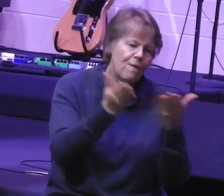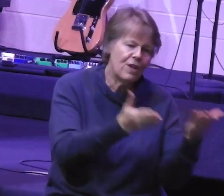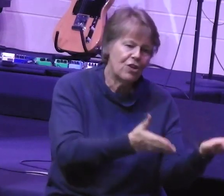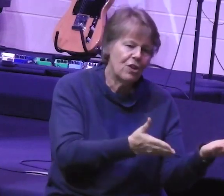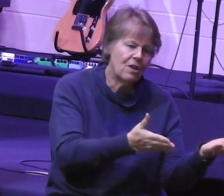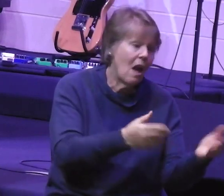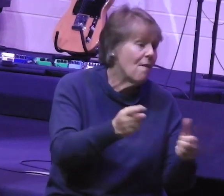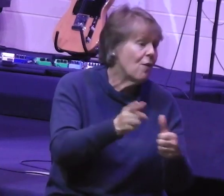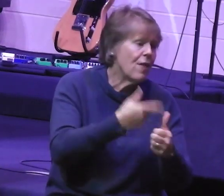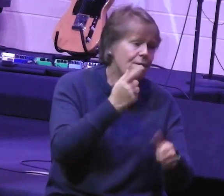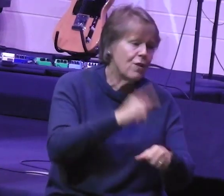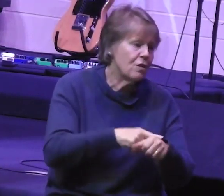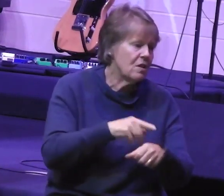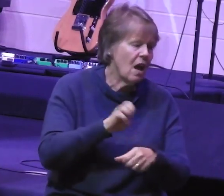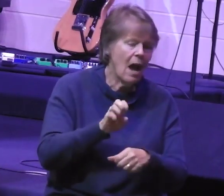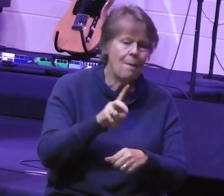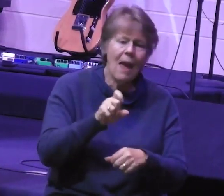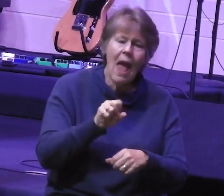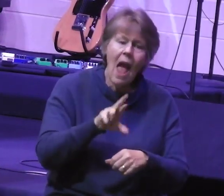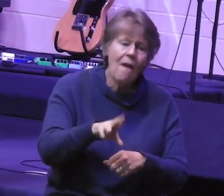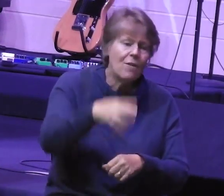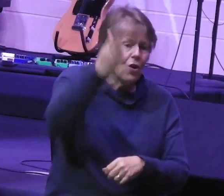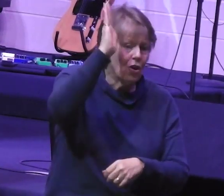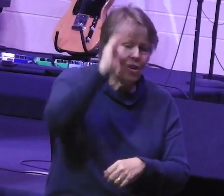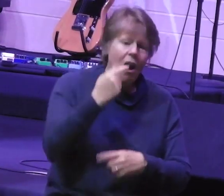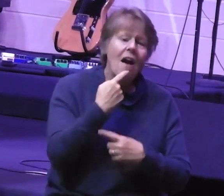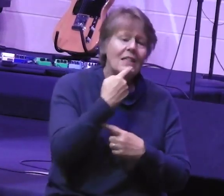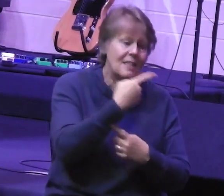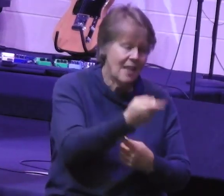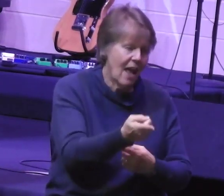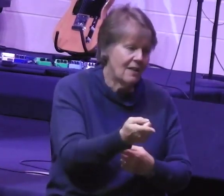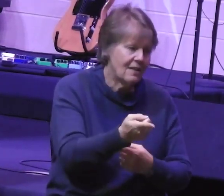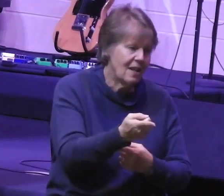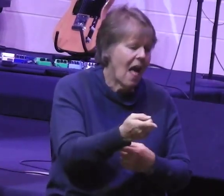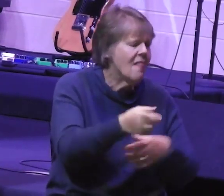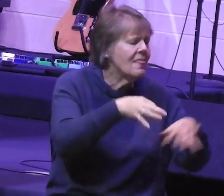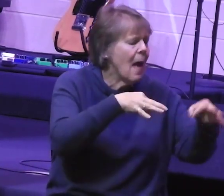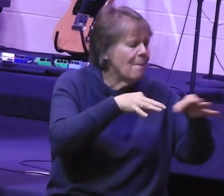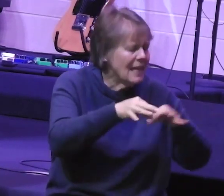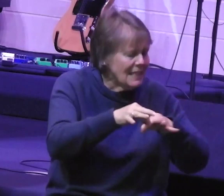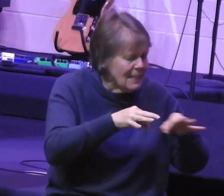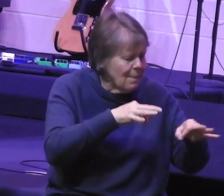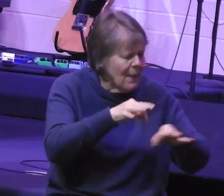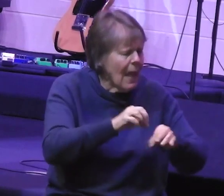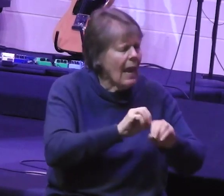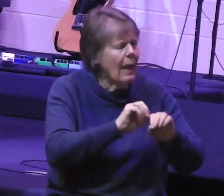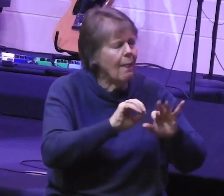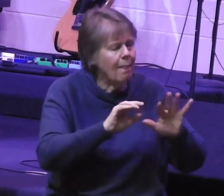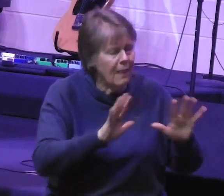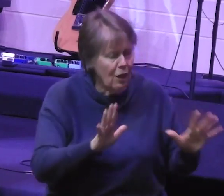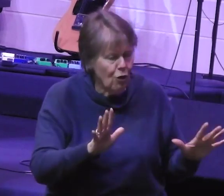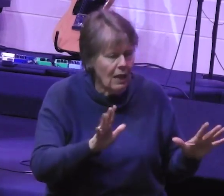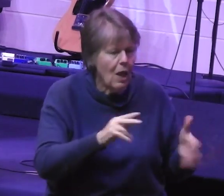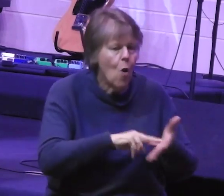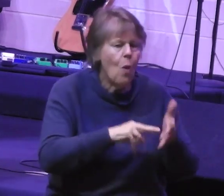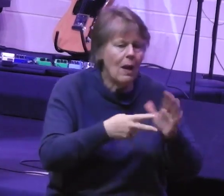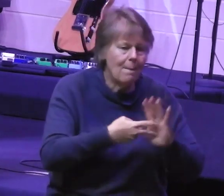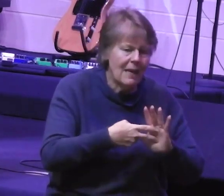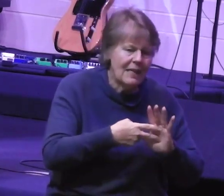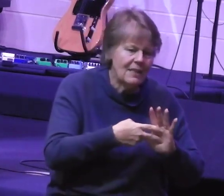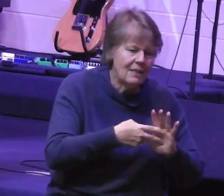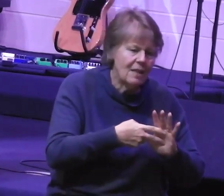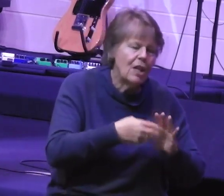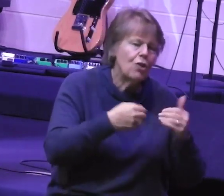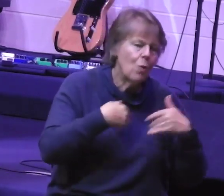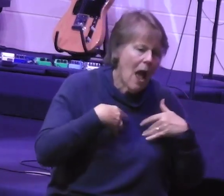ever, God says, let me tell you exactly what it looks like to be and stay in relationship with me. And why is that